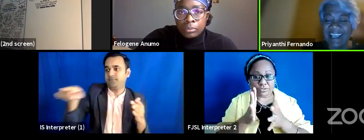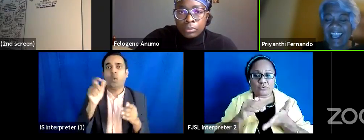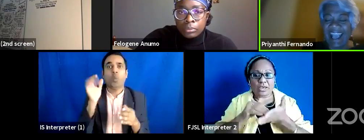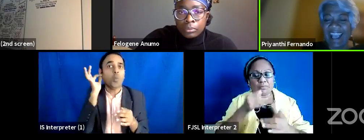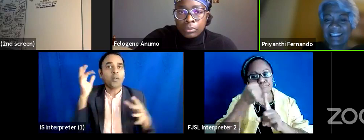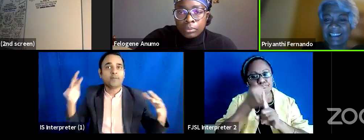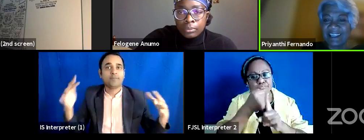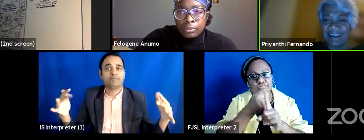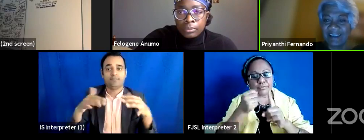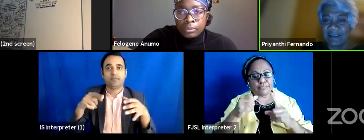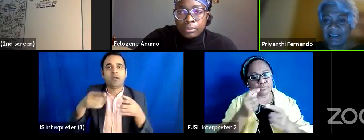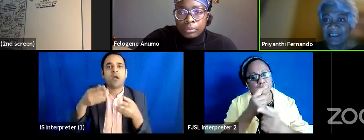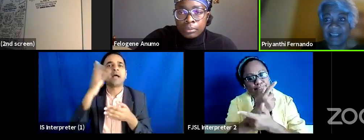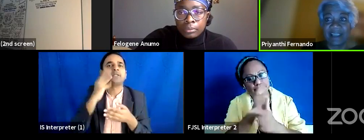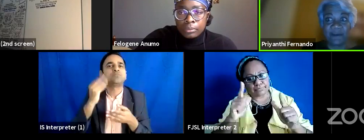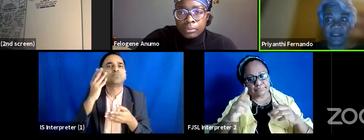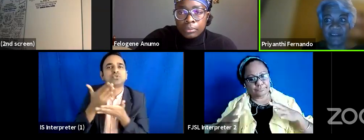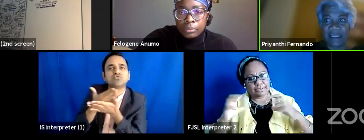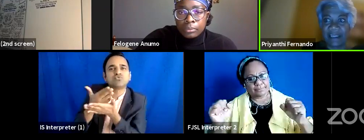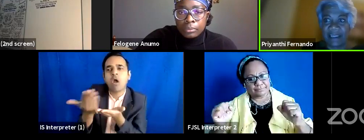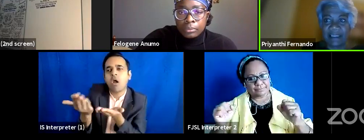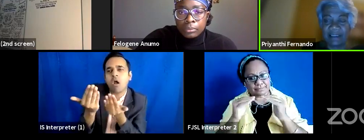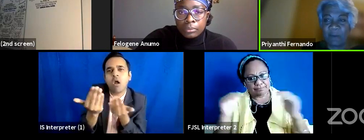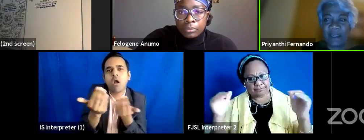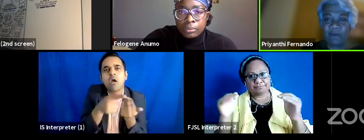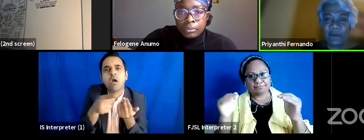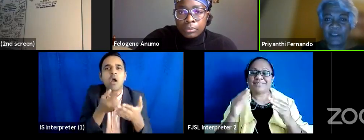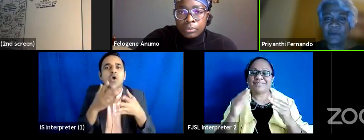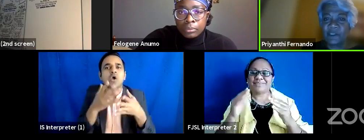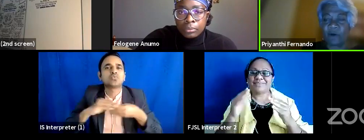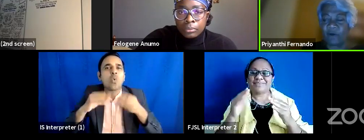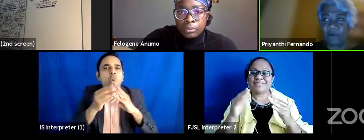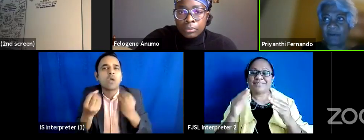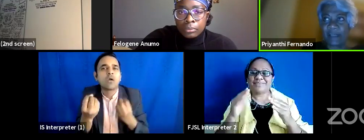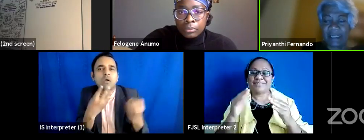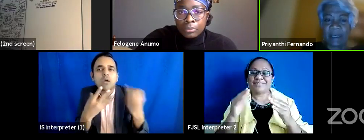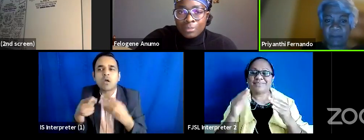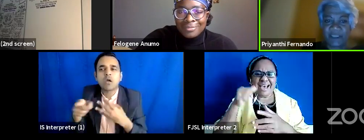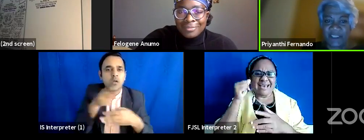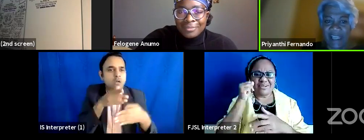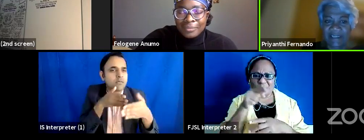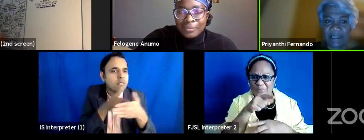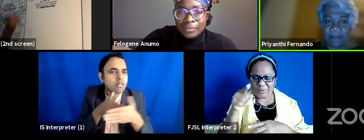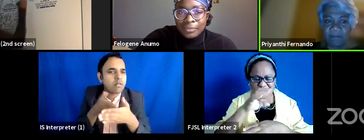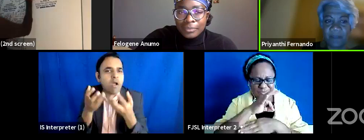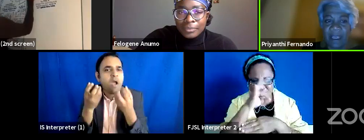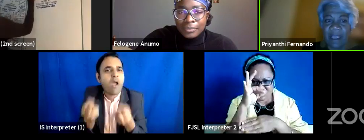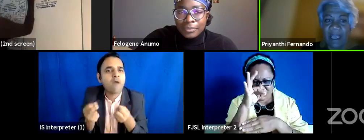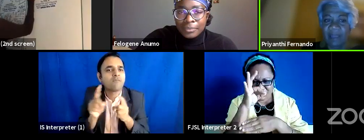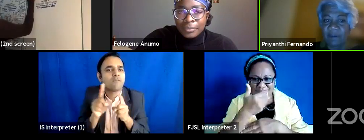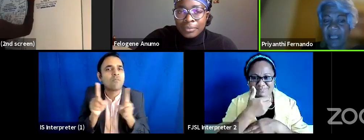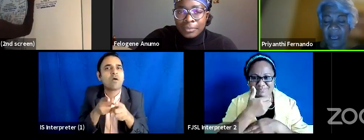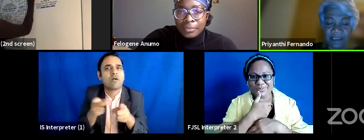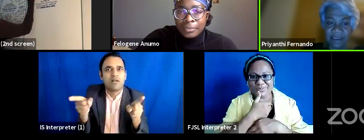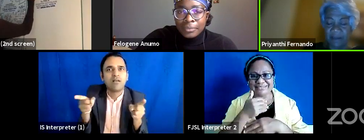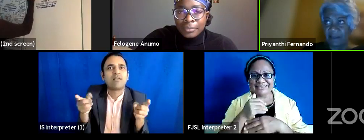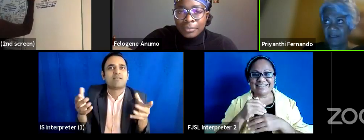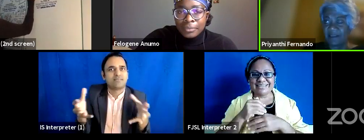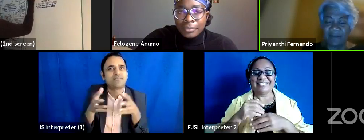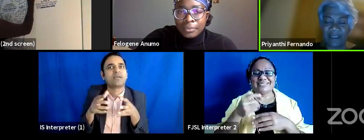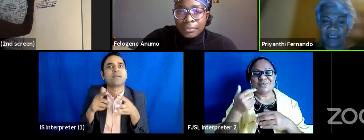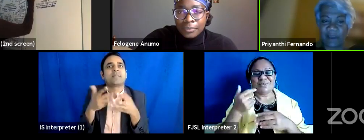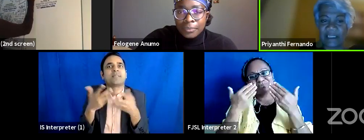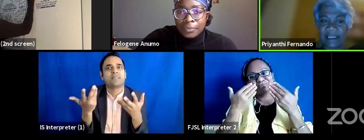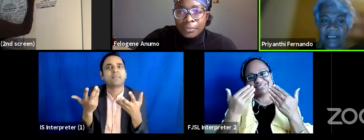us. And I know it's really early in the morning for you, so we really appreciate it. And last,